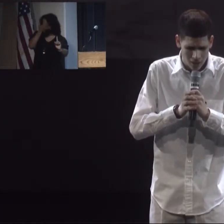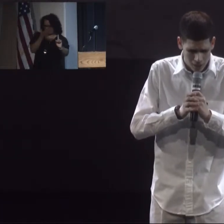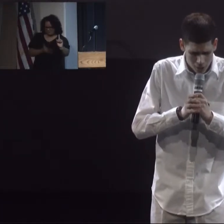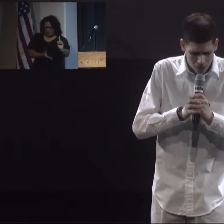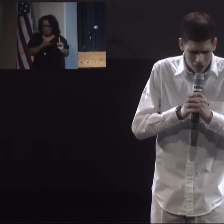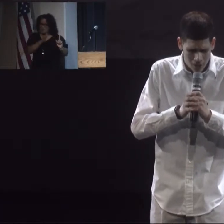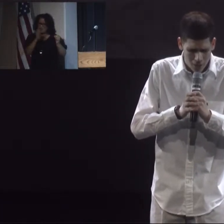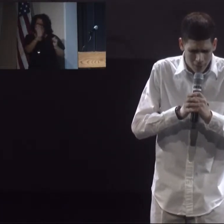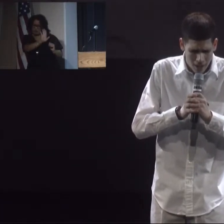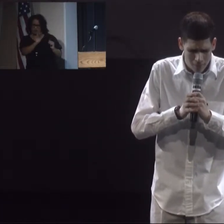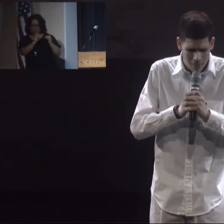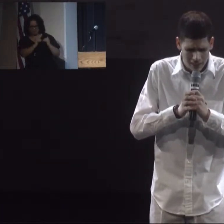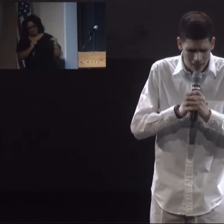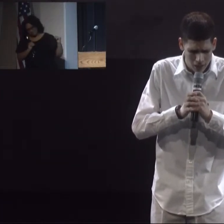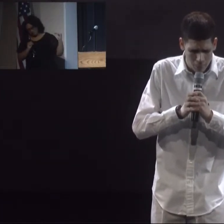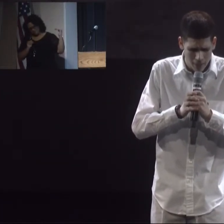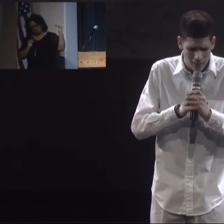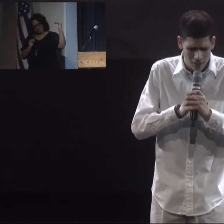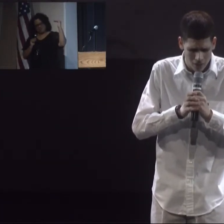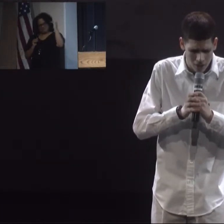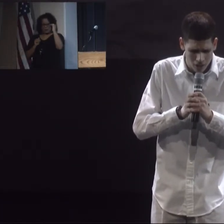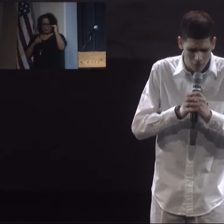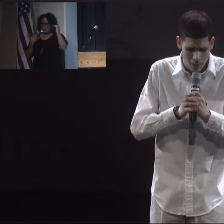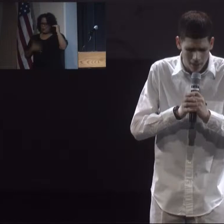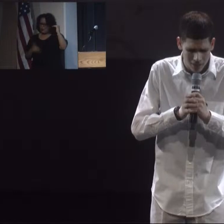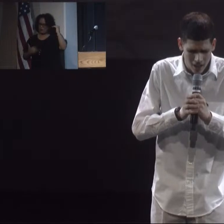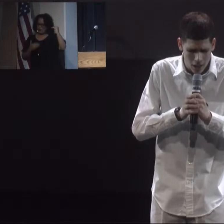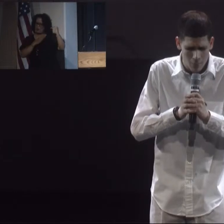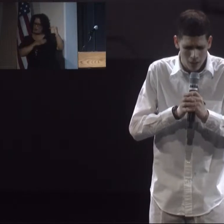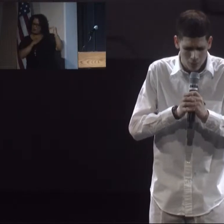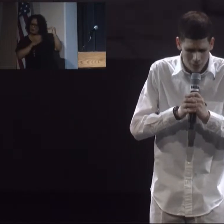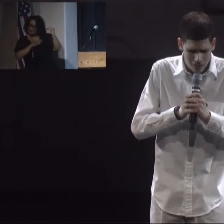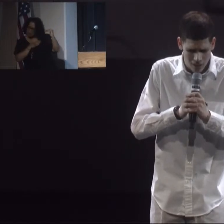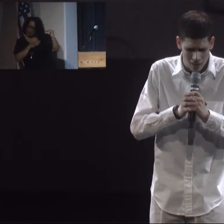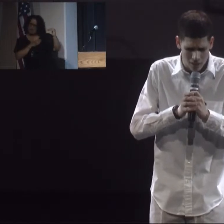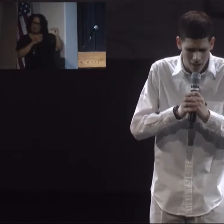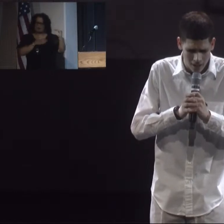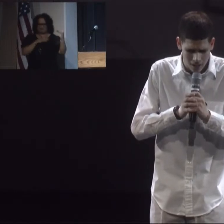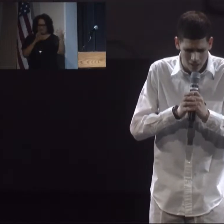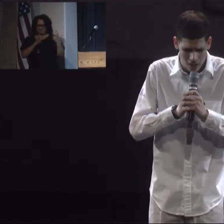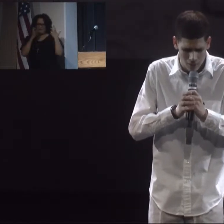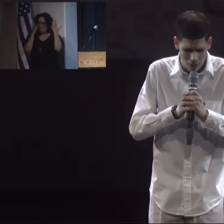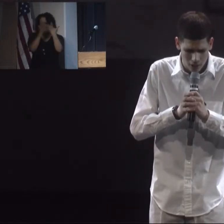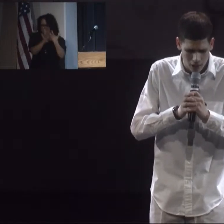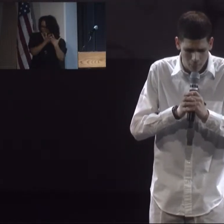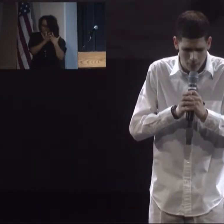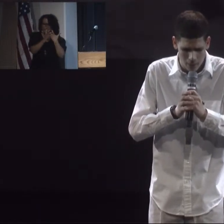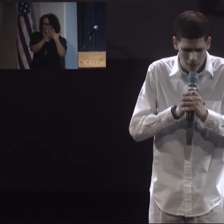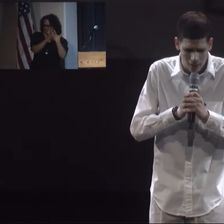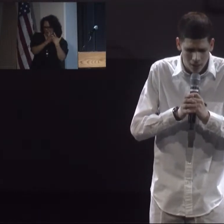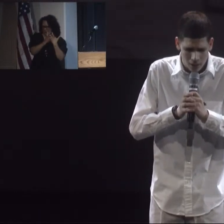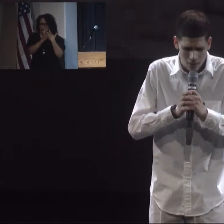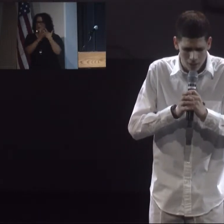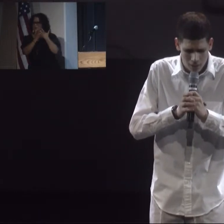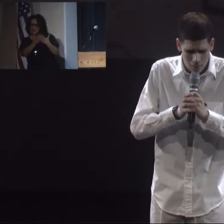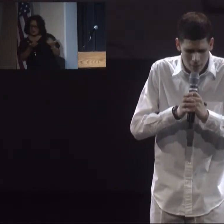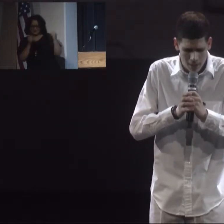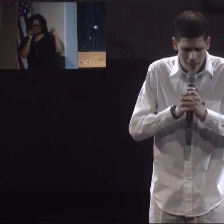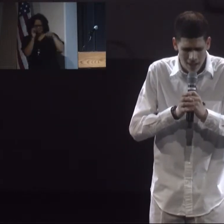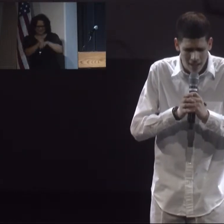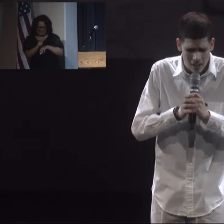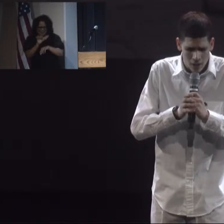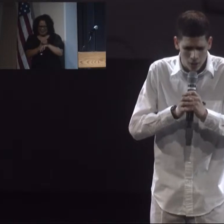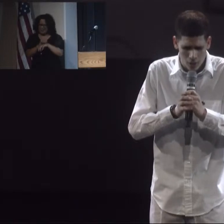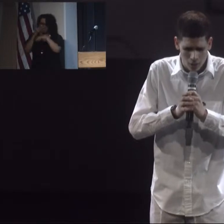cause you're so out of my league, but you're just my type. The reason I can never sleep at night. You're in